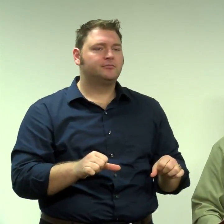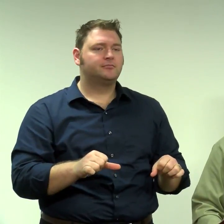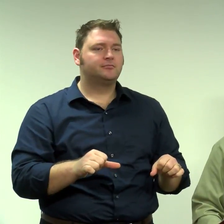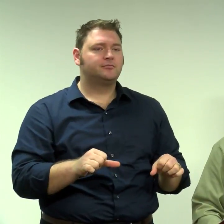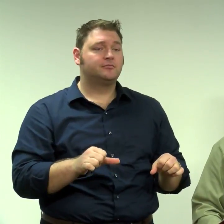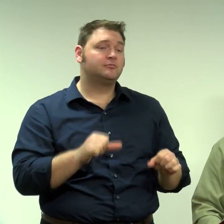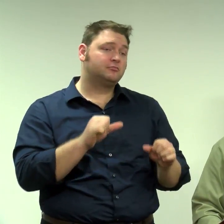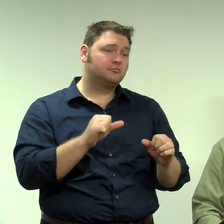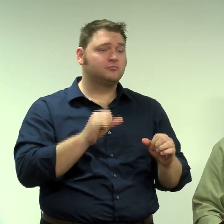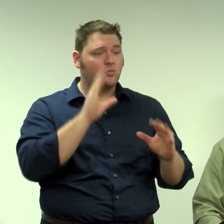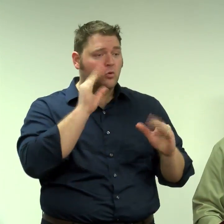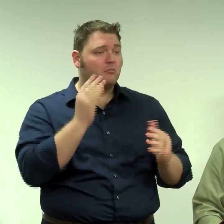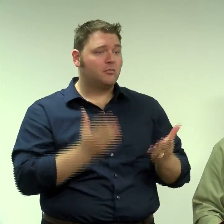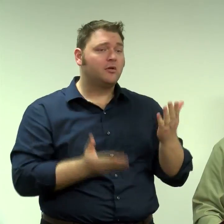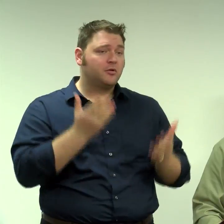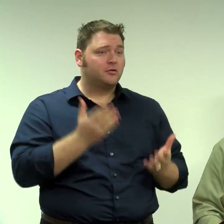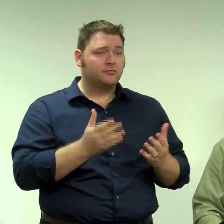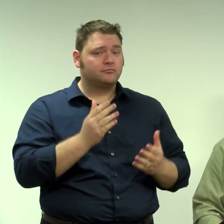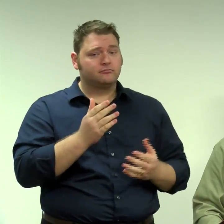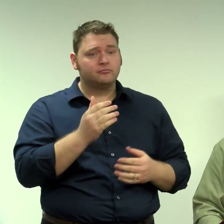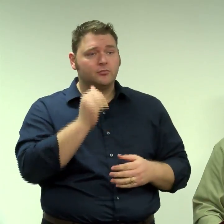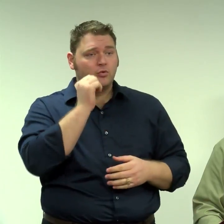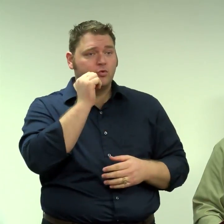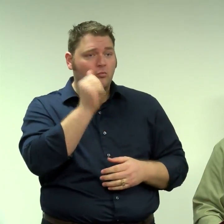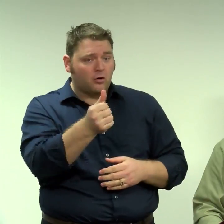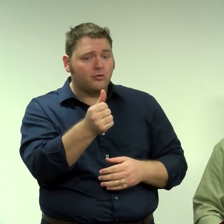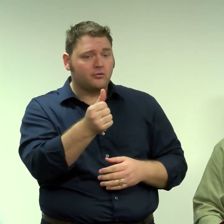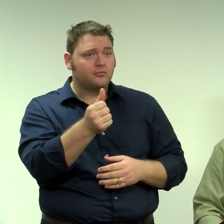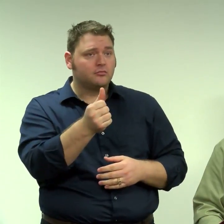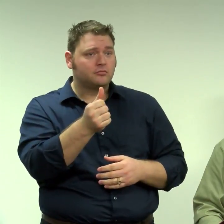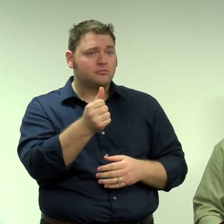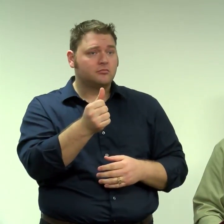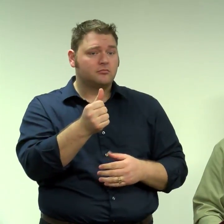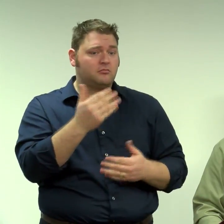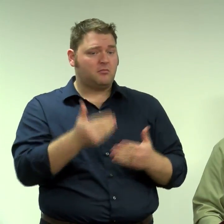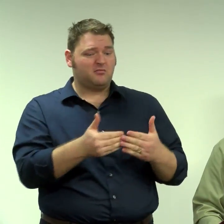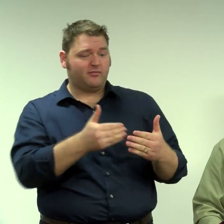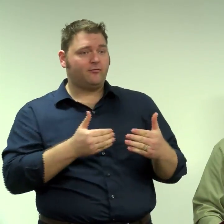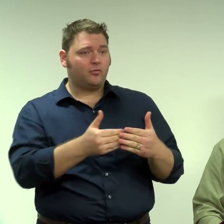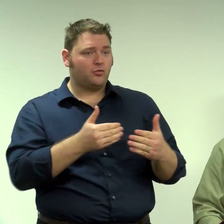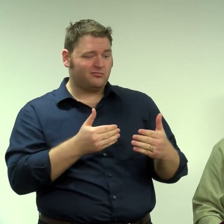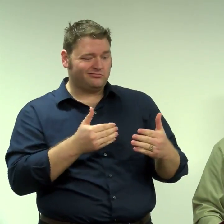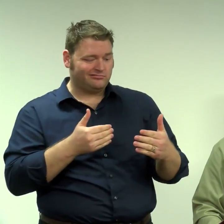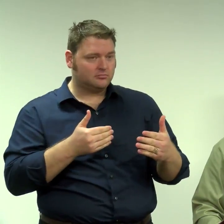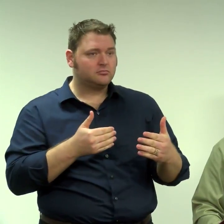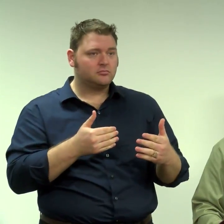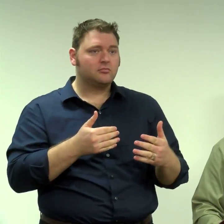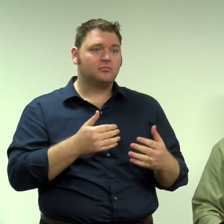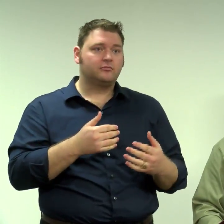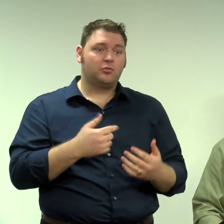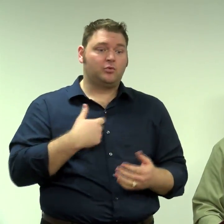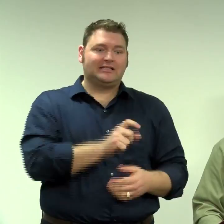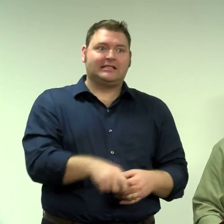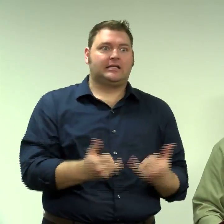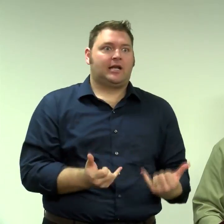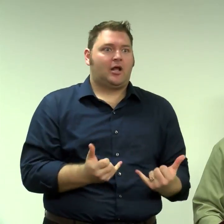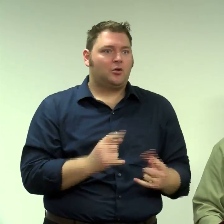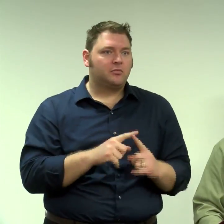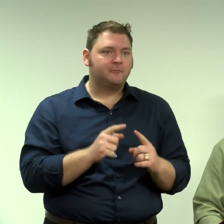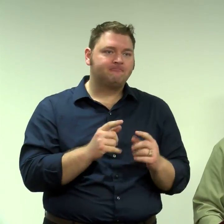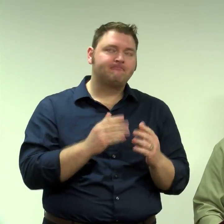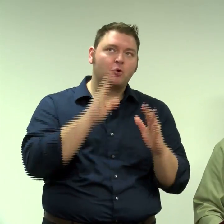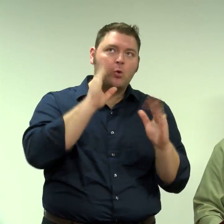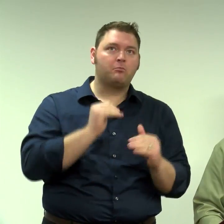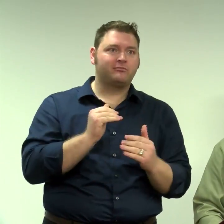no later than sometime tomorrow. If before then, it certainly is needed even before then. But we are asking